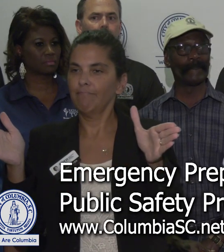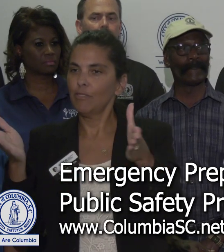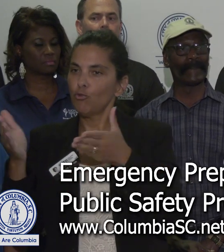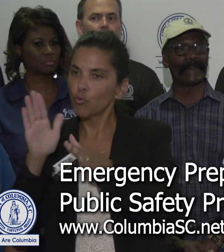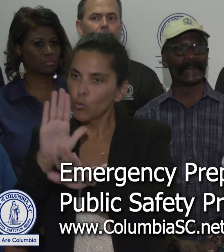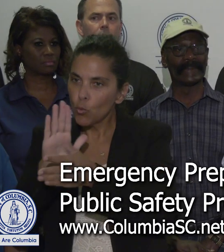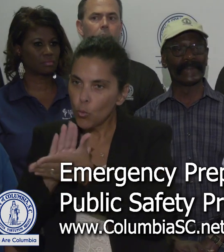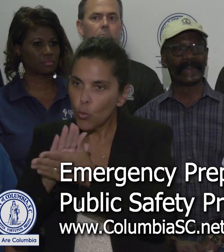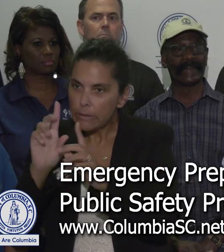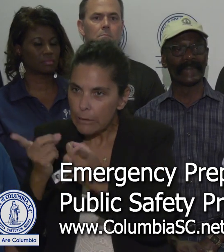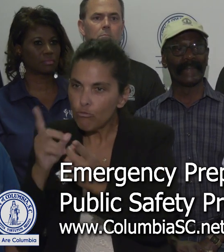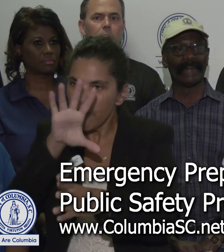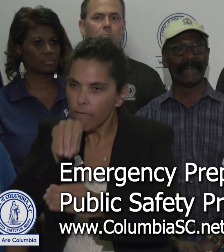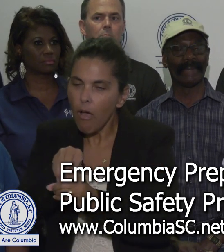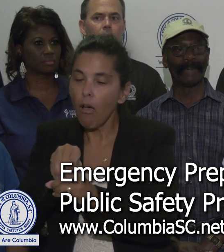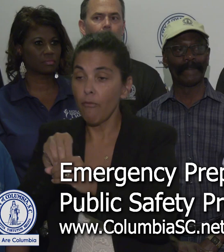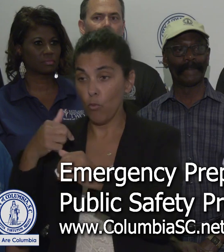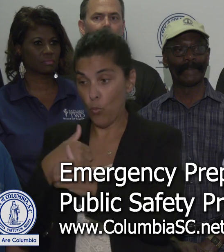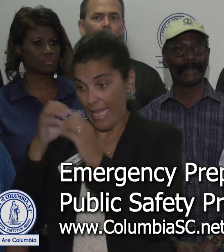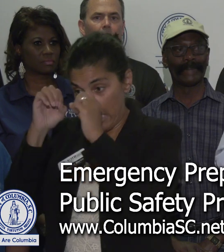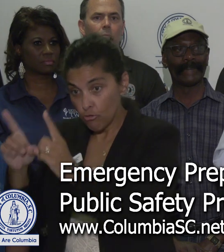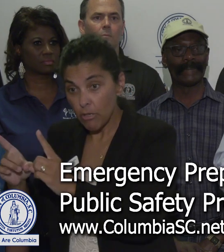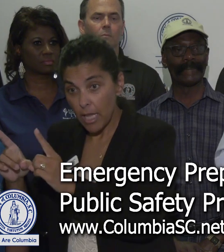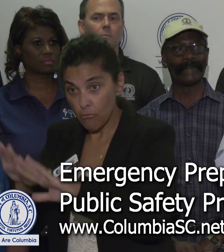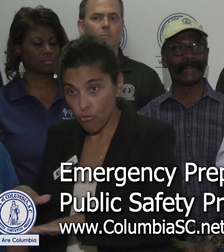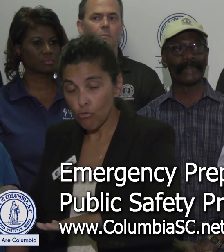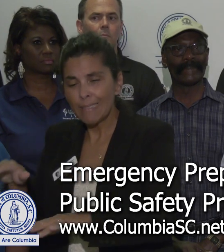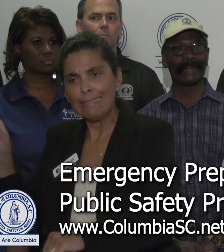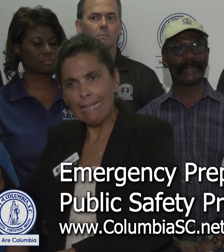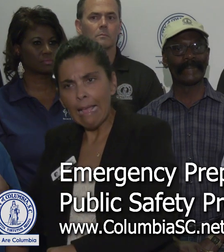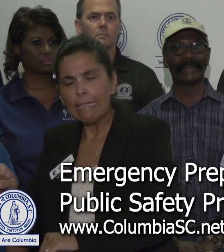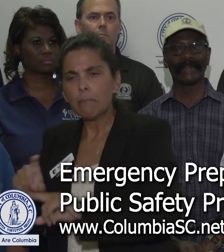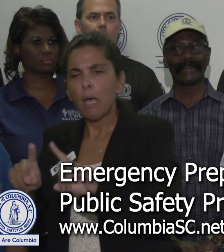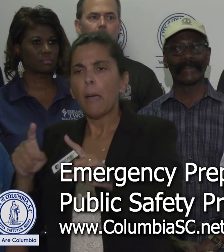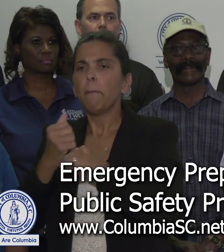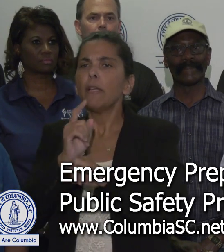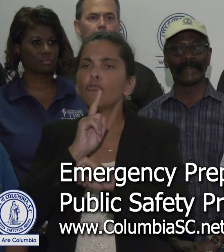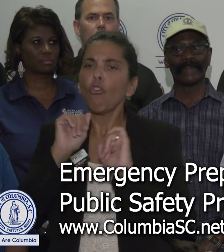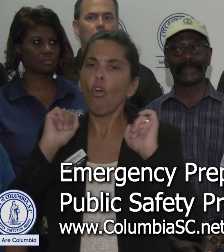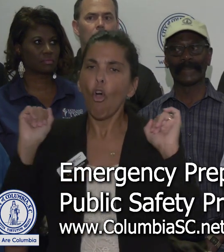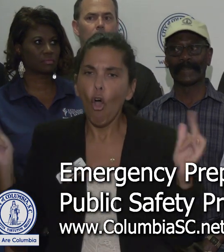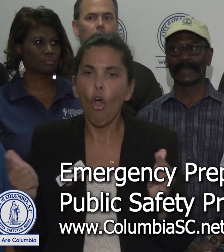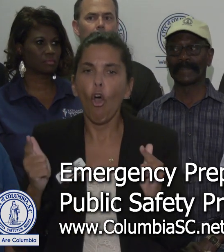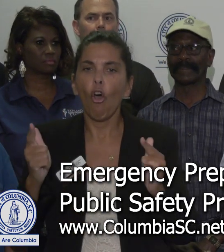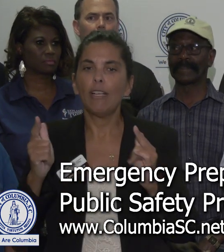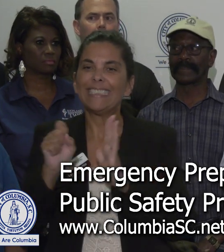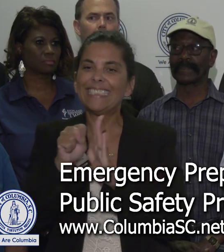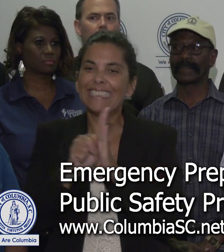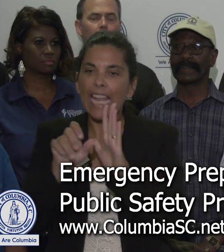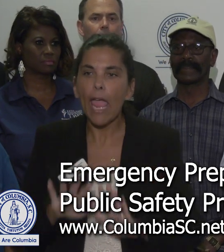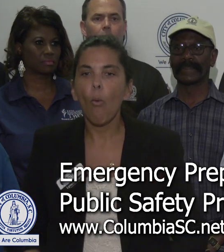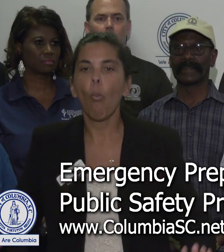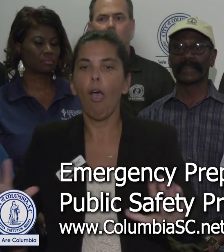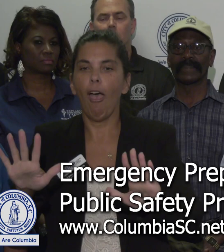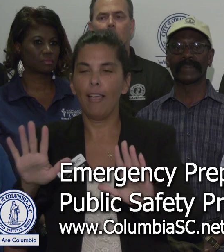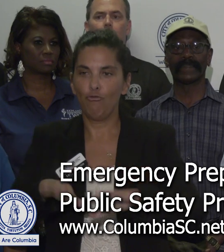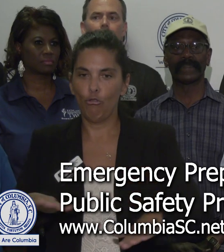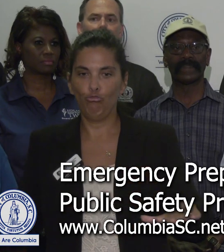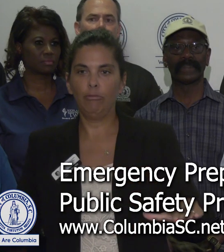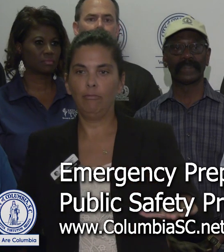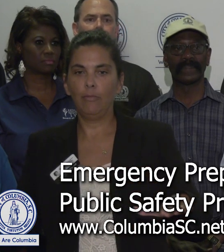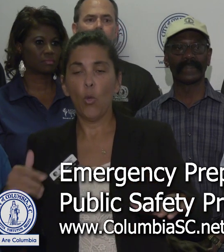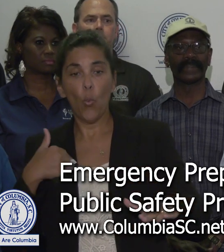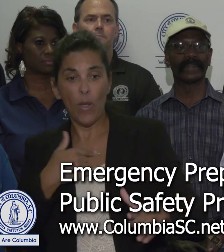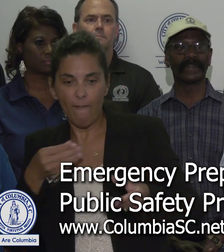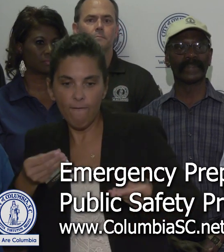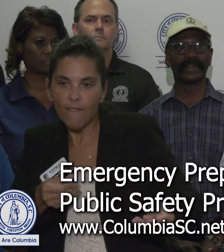sure that not only are we educating, but we're making sure that the entirety of our children is being taken care of as we feed our babies over these days